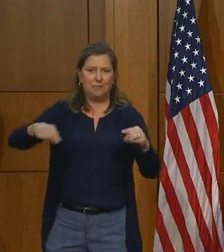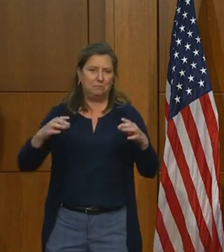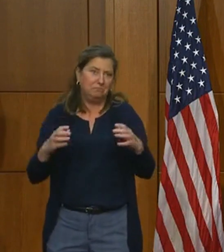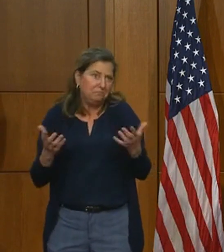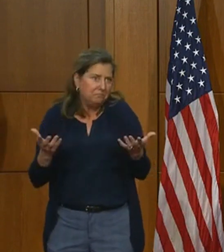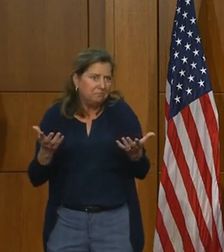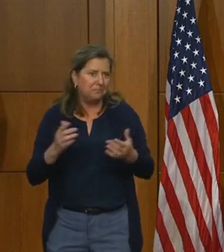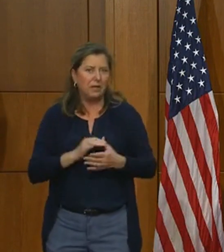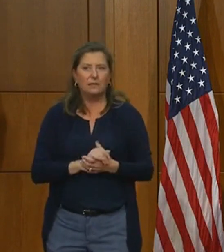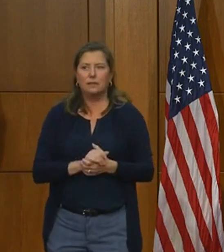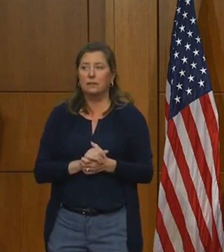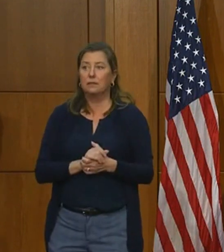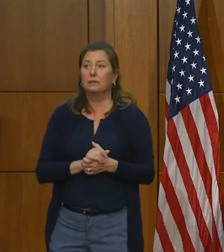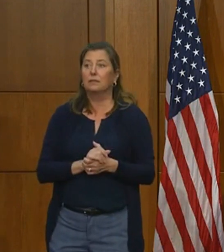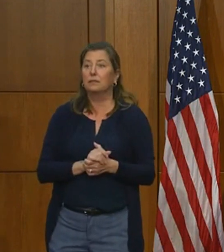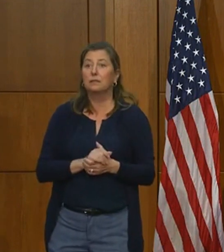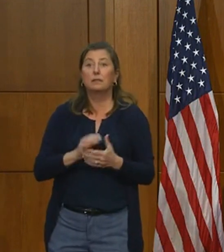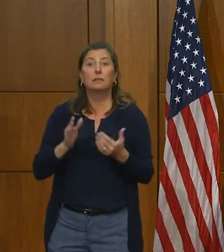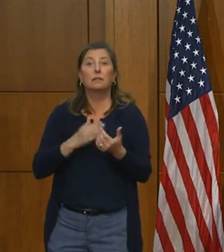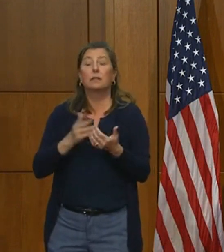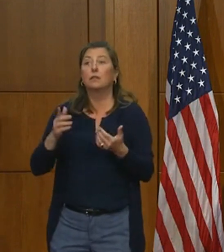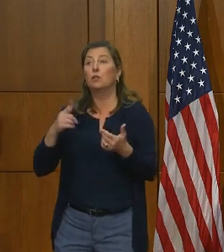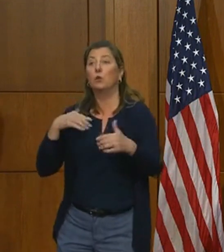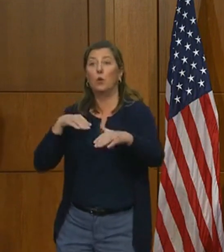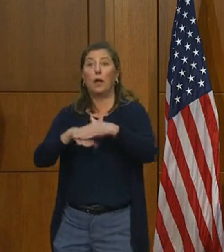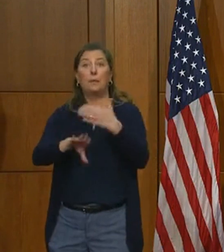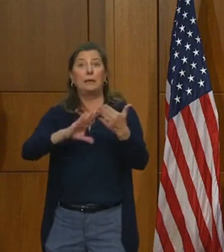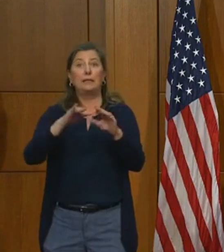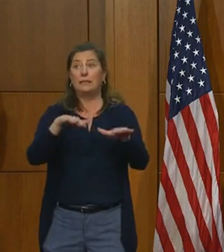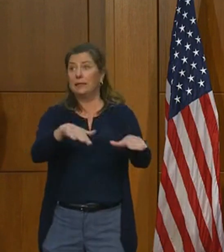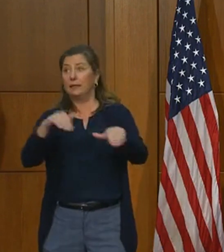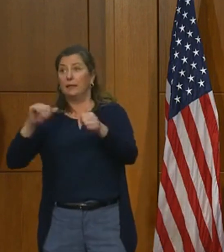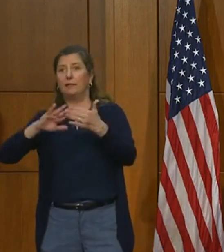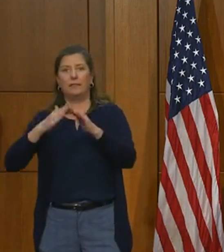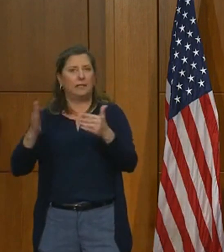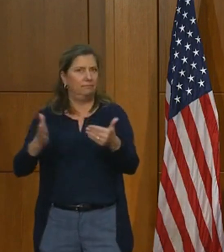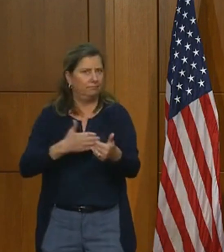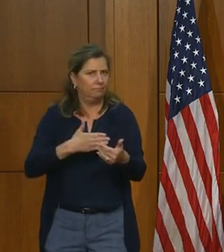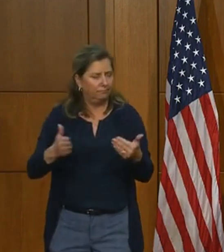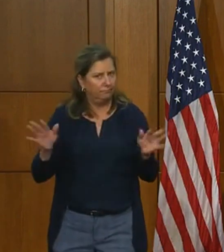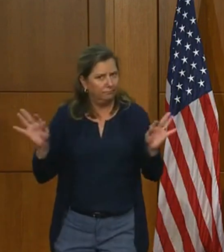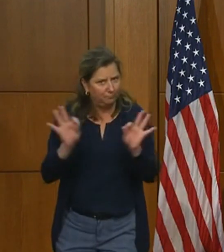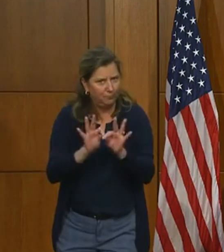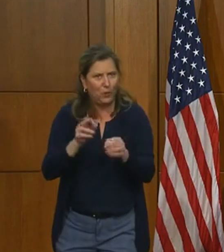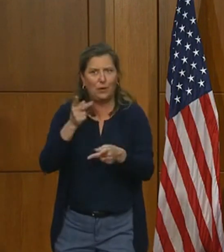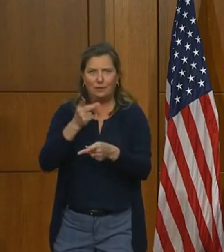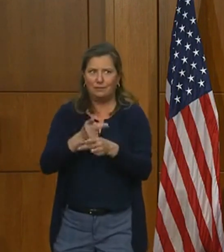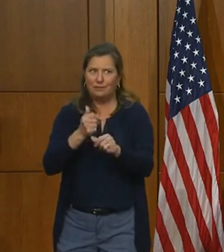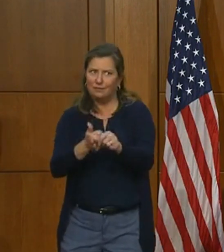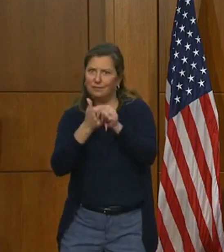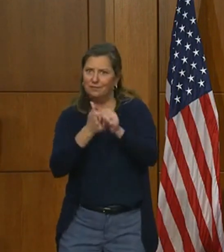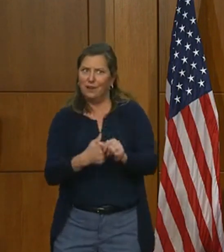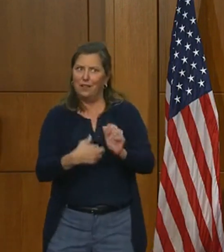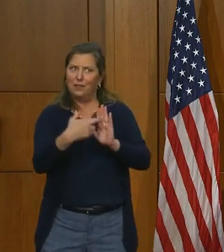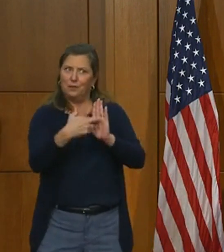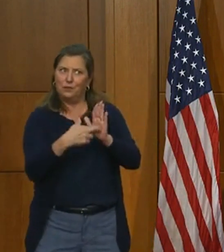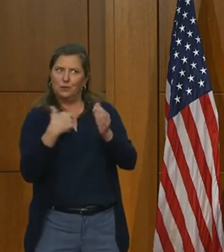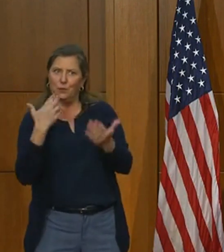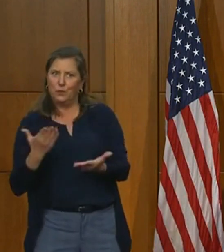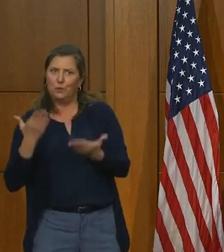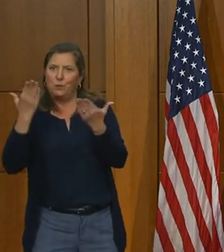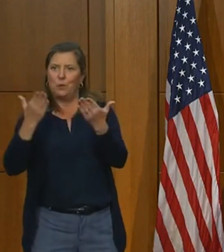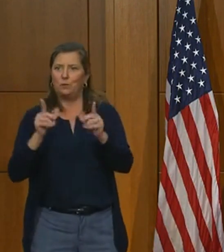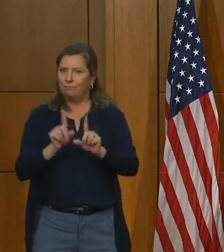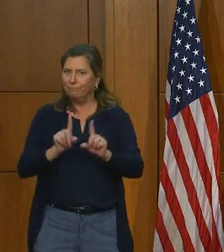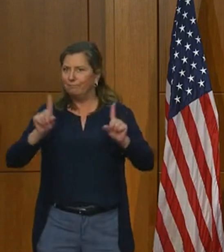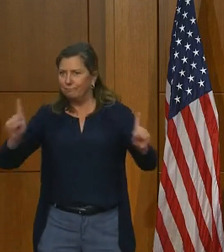just encourage whether people are leaving, coming, whatever they're doing, to maintain the guidelines that we have proposed, the